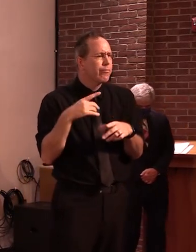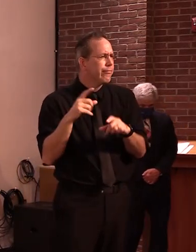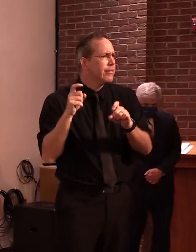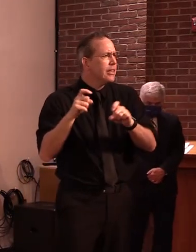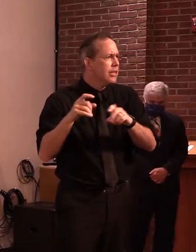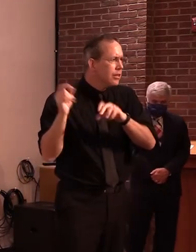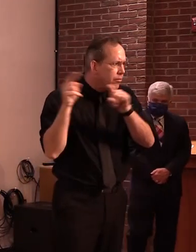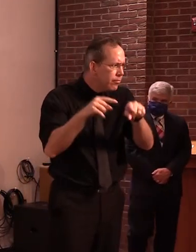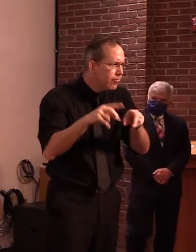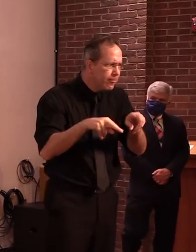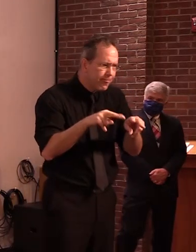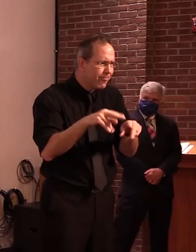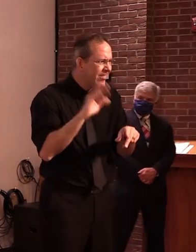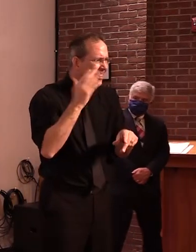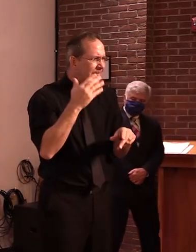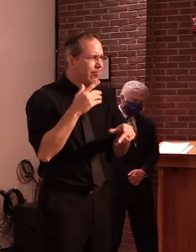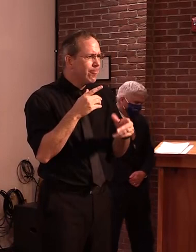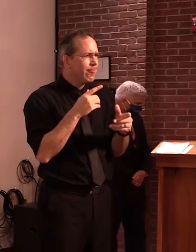of the money